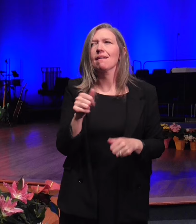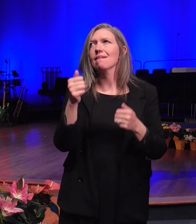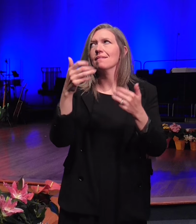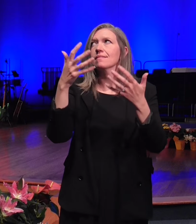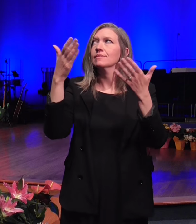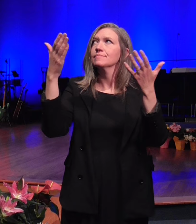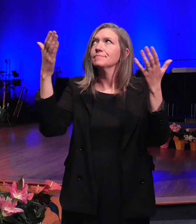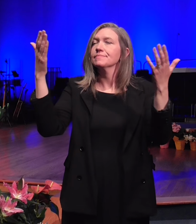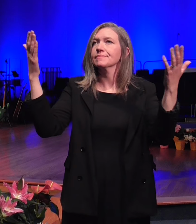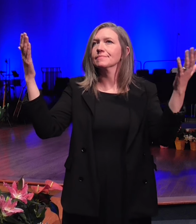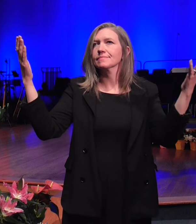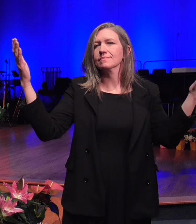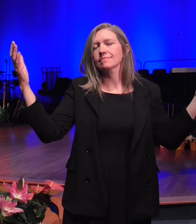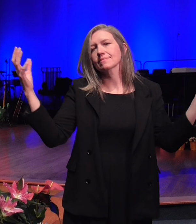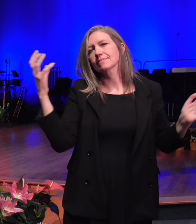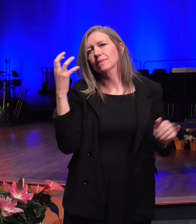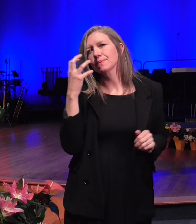skies.